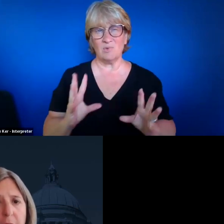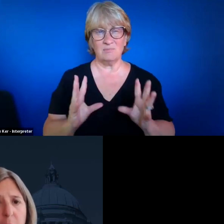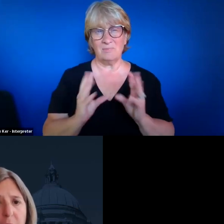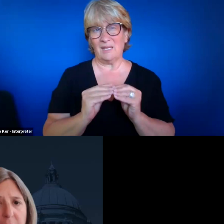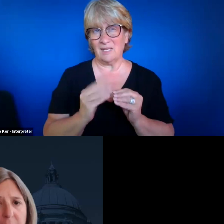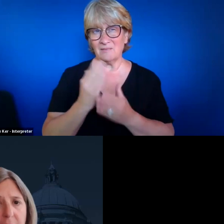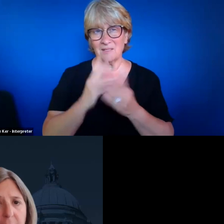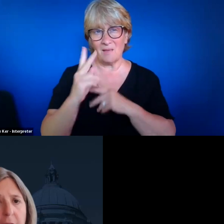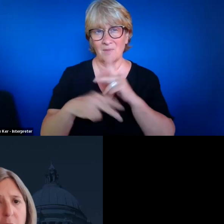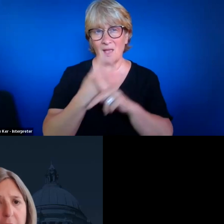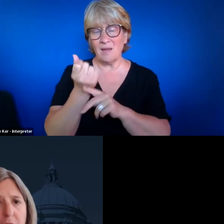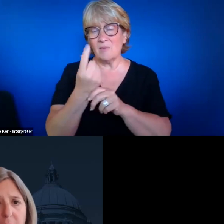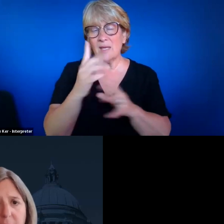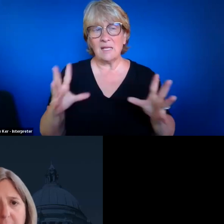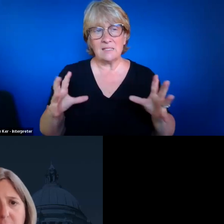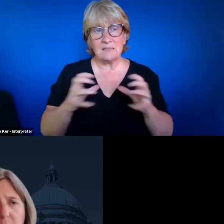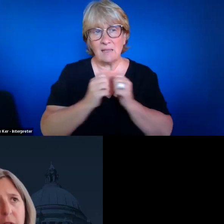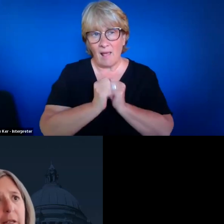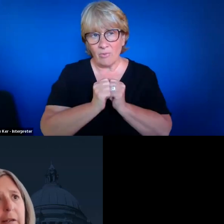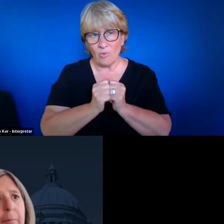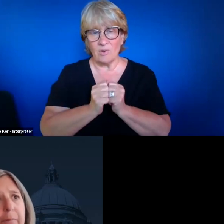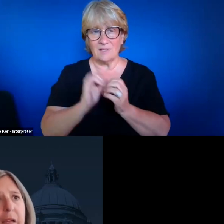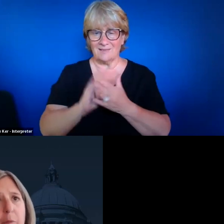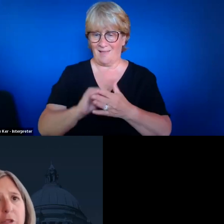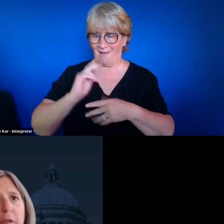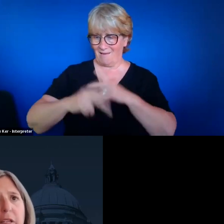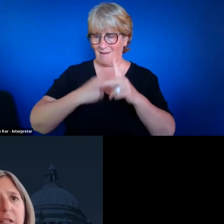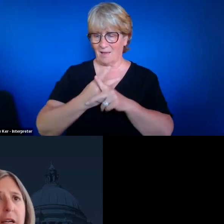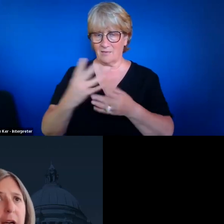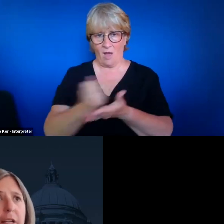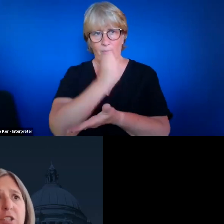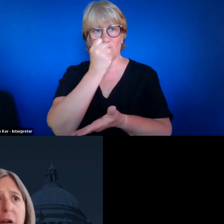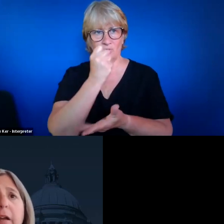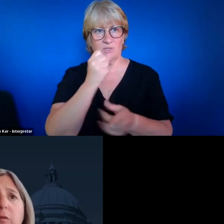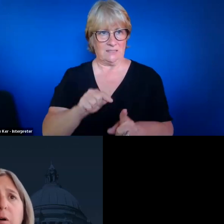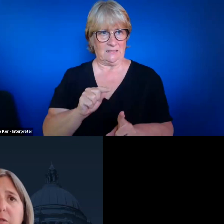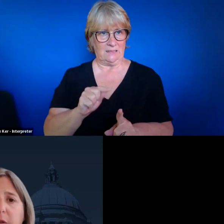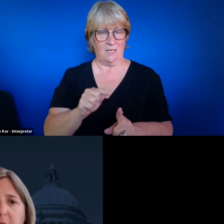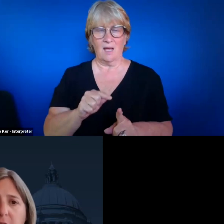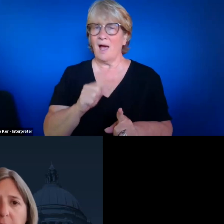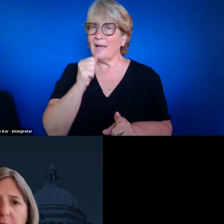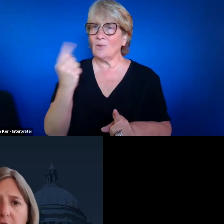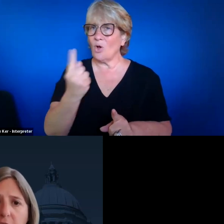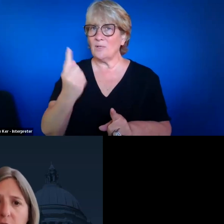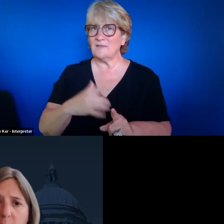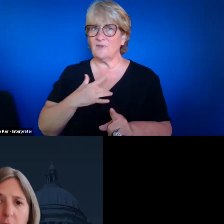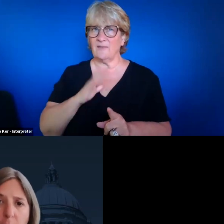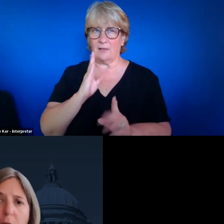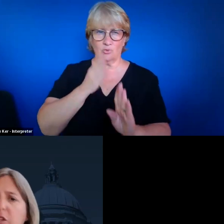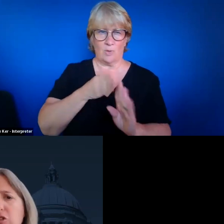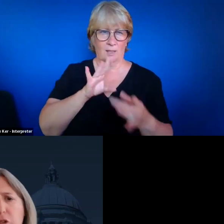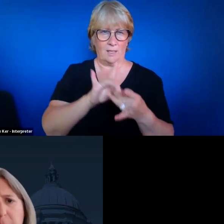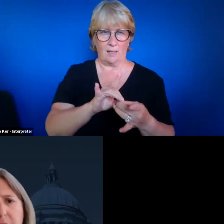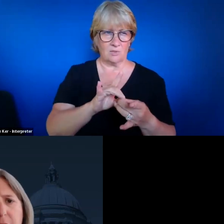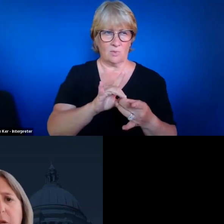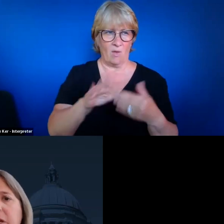kind where everyone gets together and it's really that sort of opportunity. Cause I don't always feel that direct connection in terms of all the